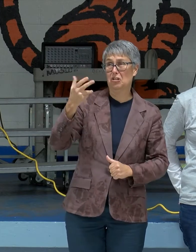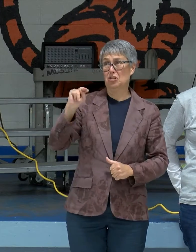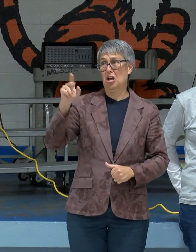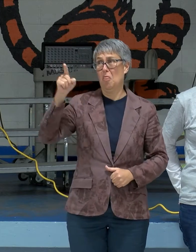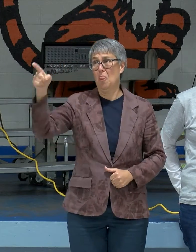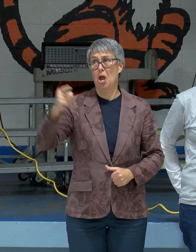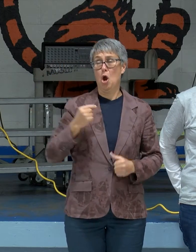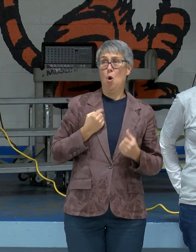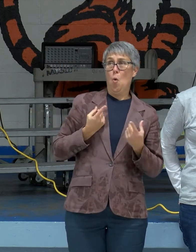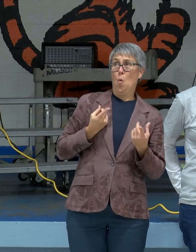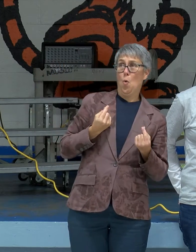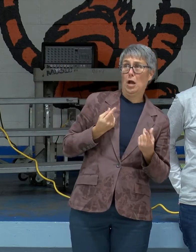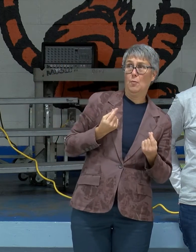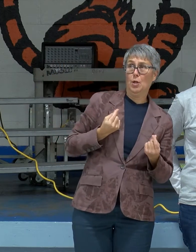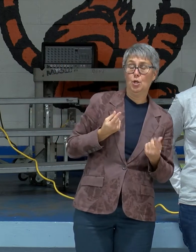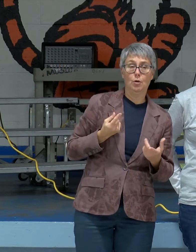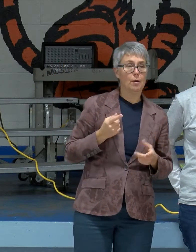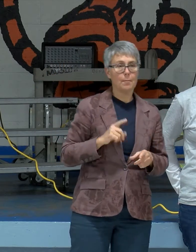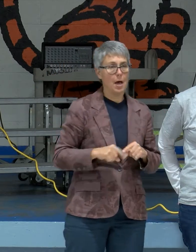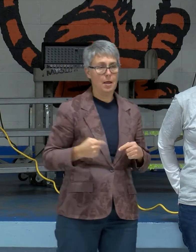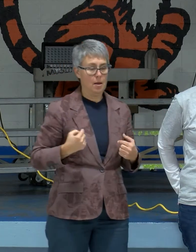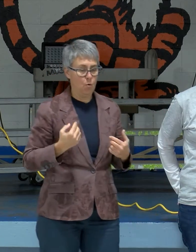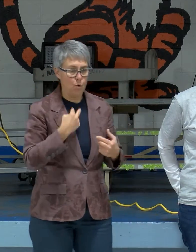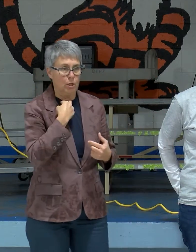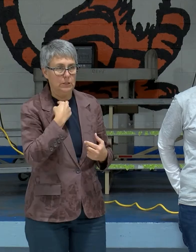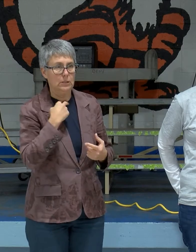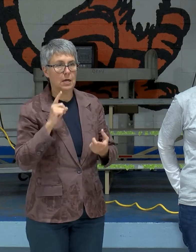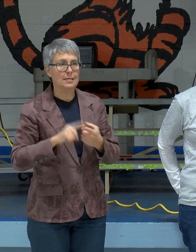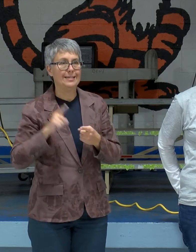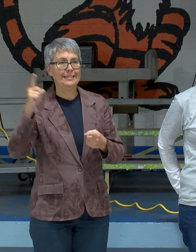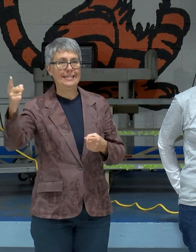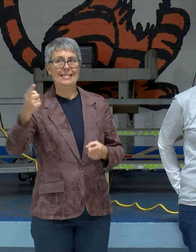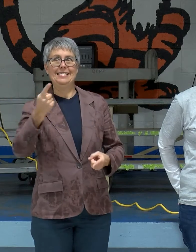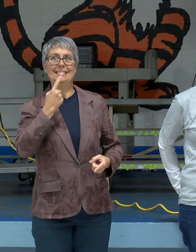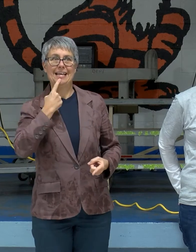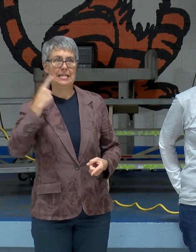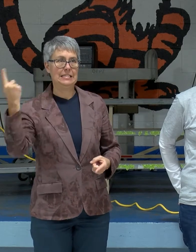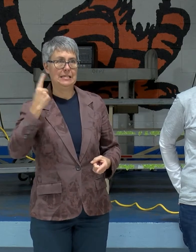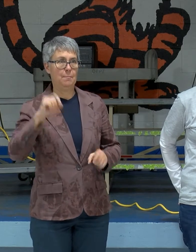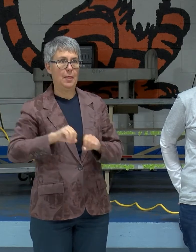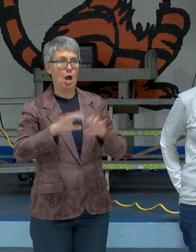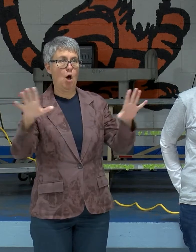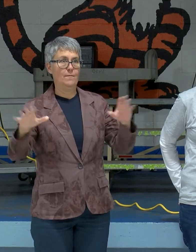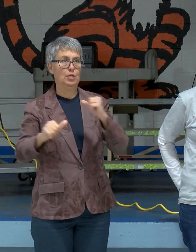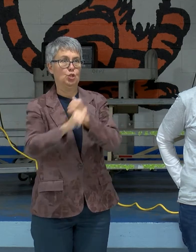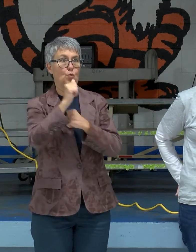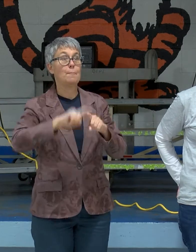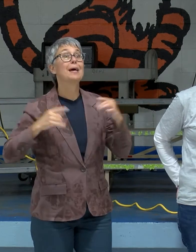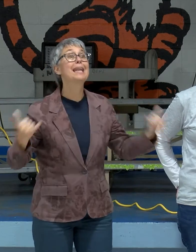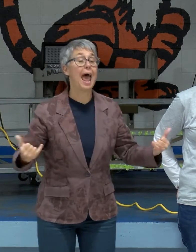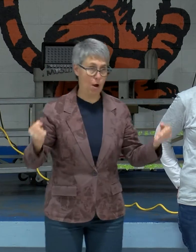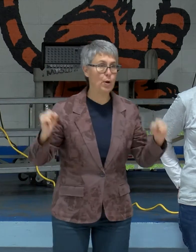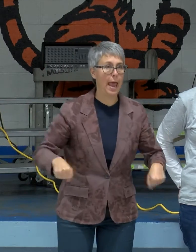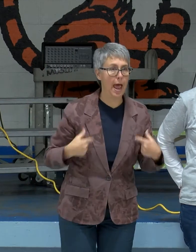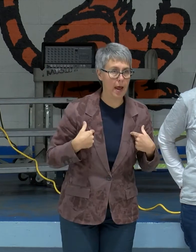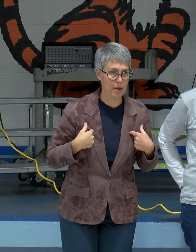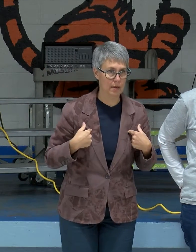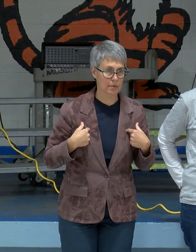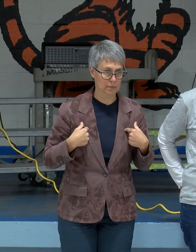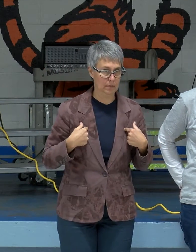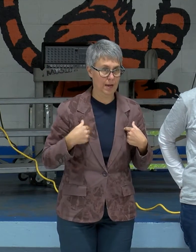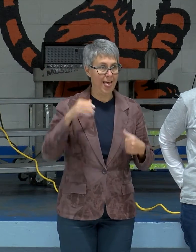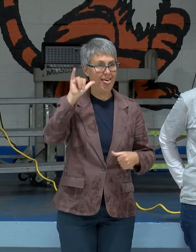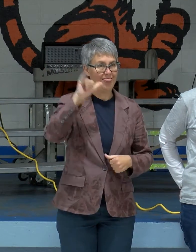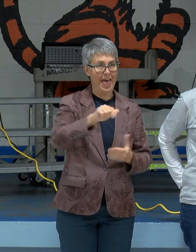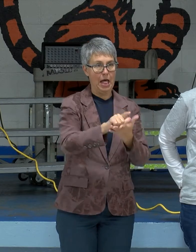And until he makes an actual threat, it couldn't be removed, but now there's a mechanism for that. A lot of times people were afraid